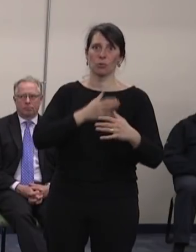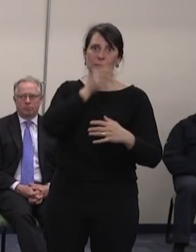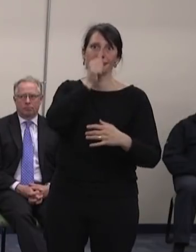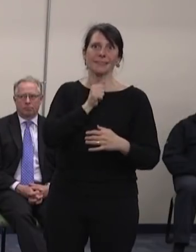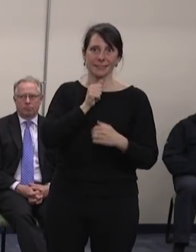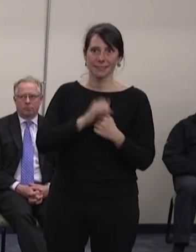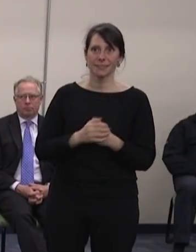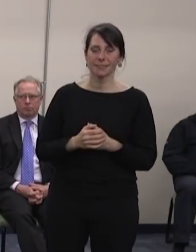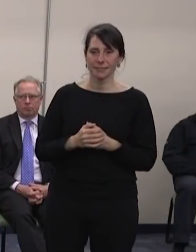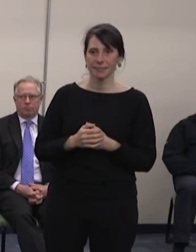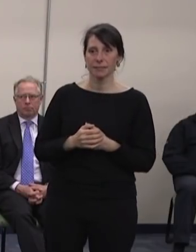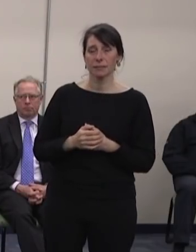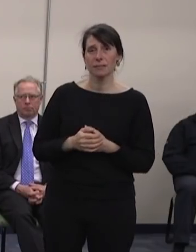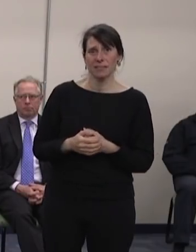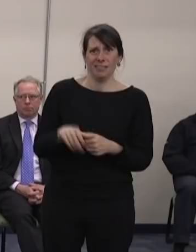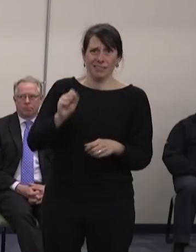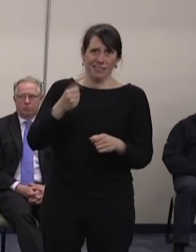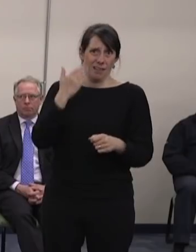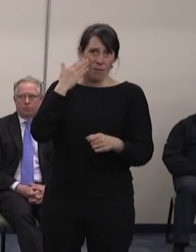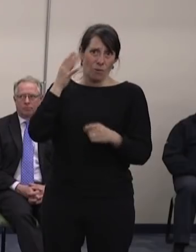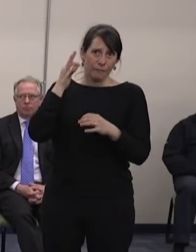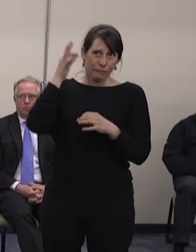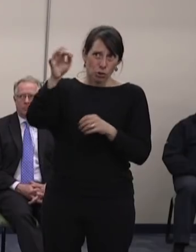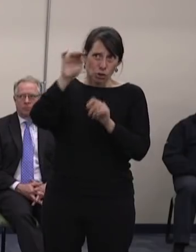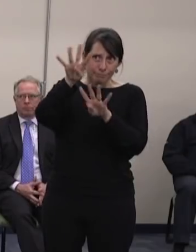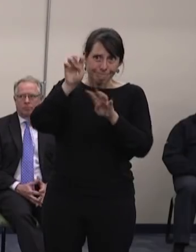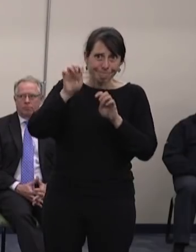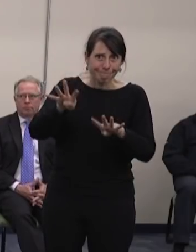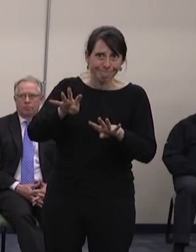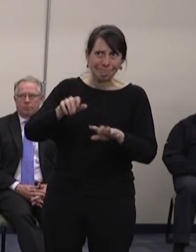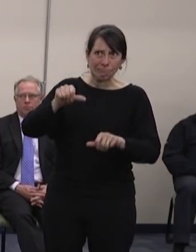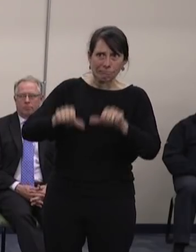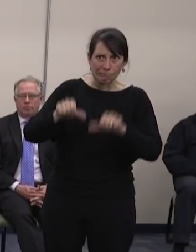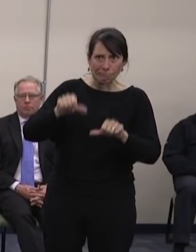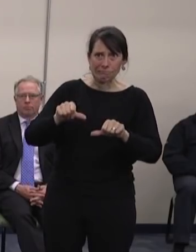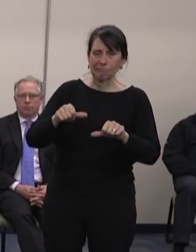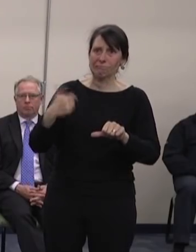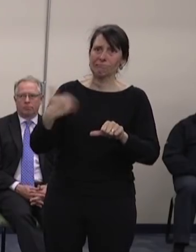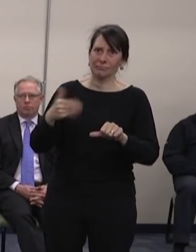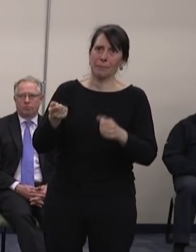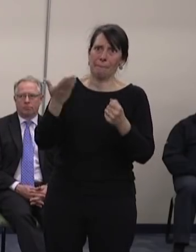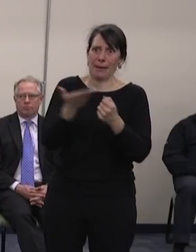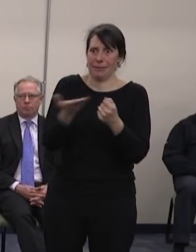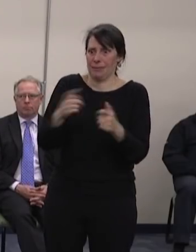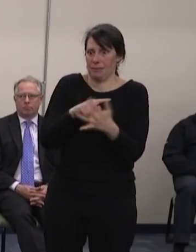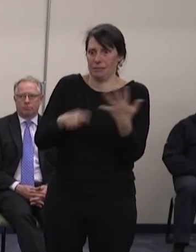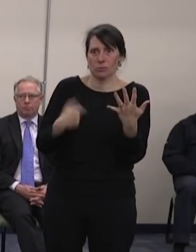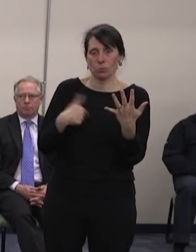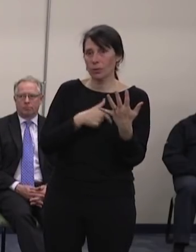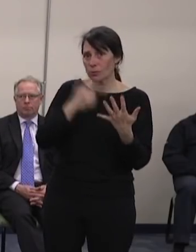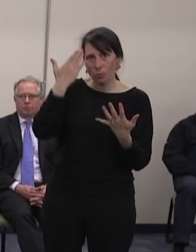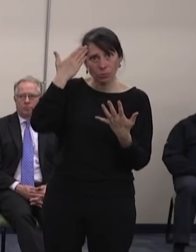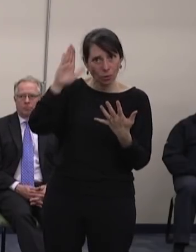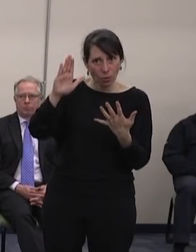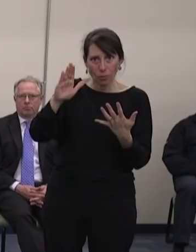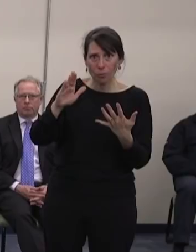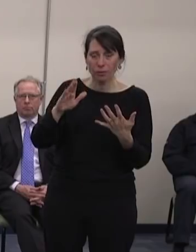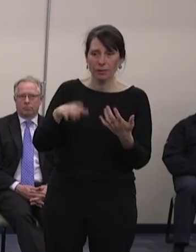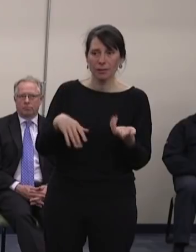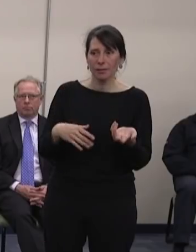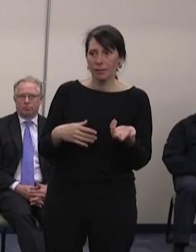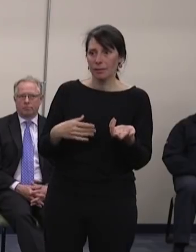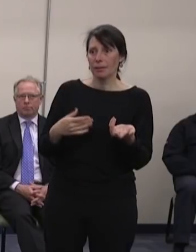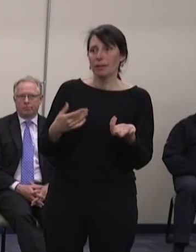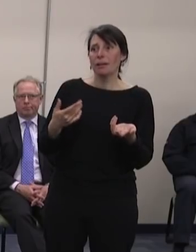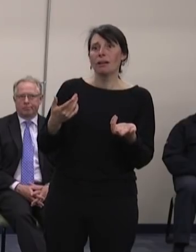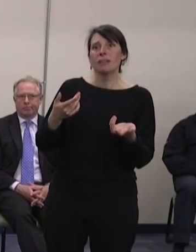uncertainty, we are responding to multiple unknown variables. We have taken guidance